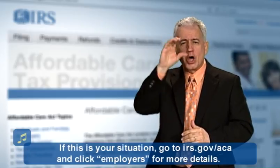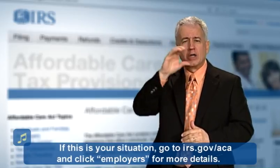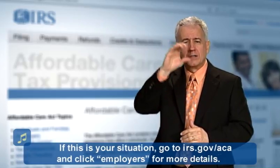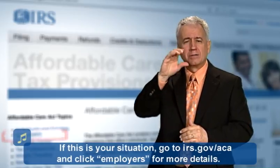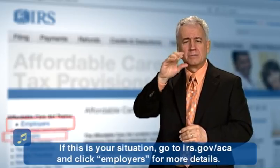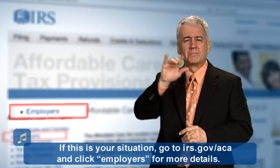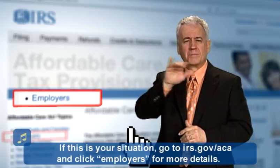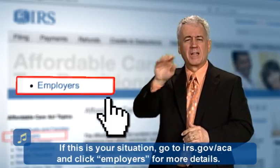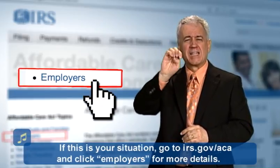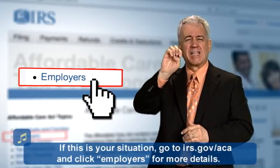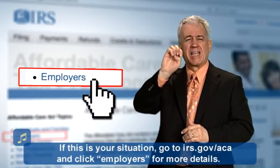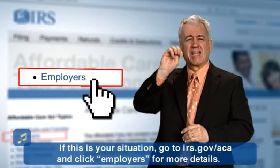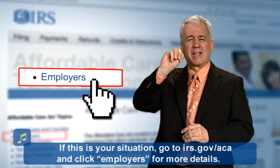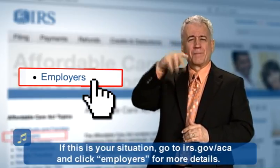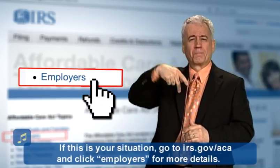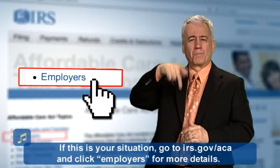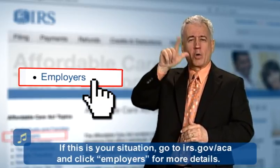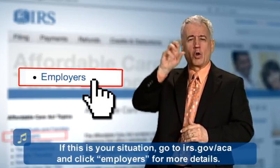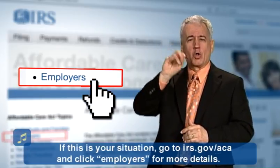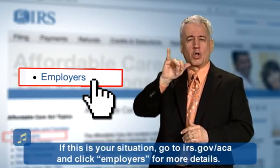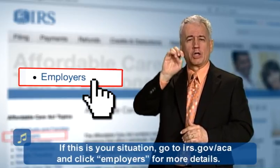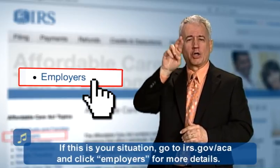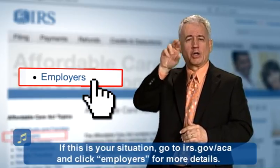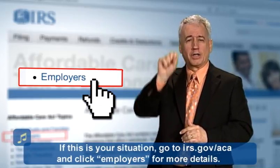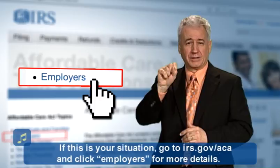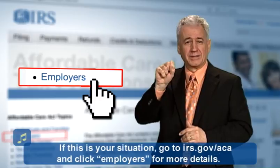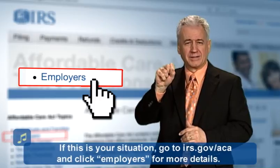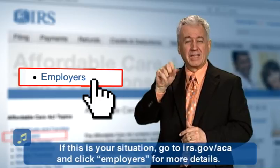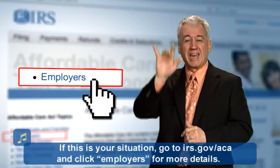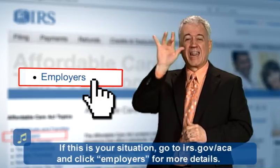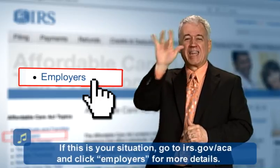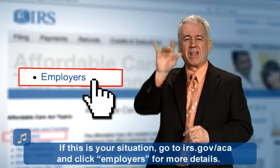irs.gov/ACA and click Employers for more details.